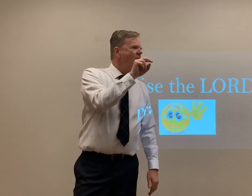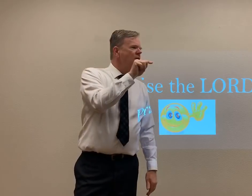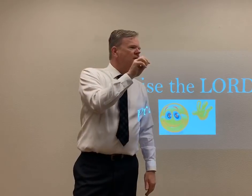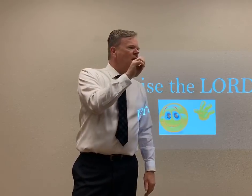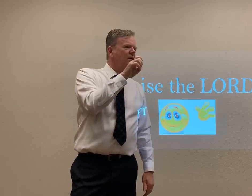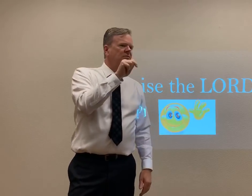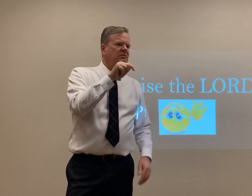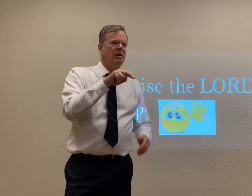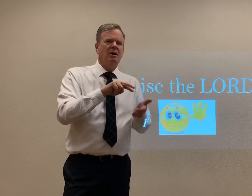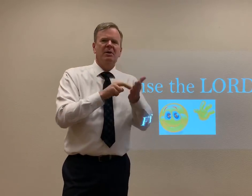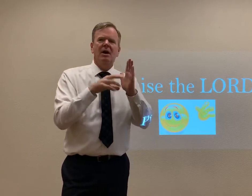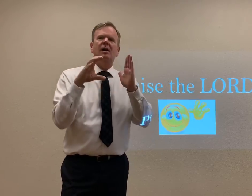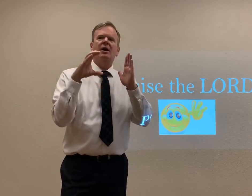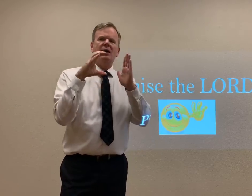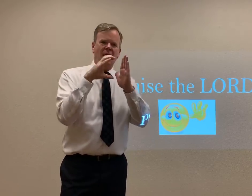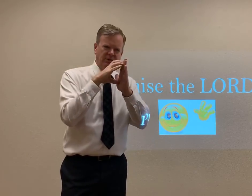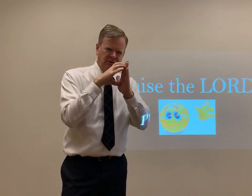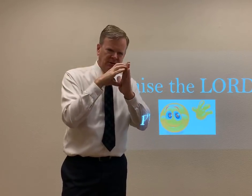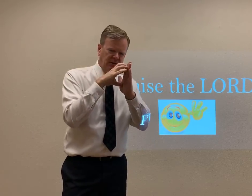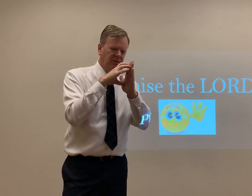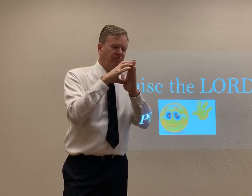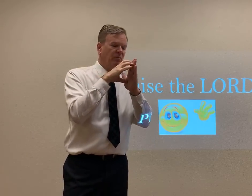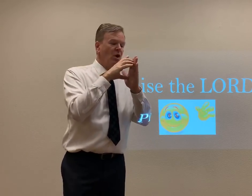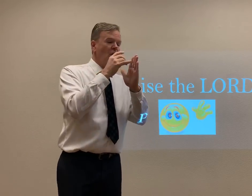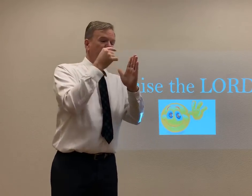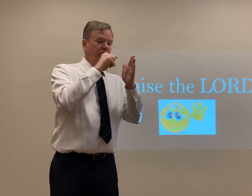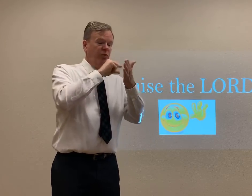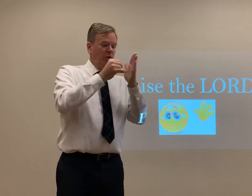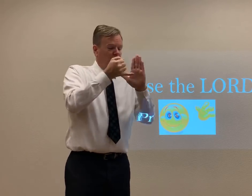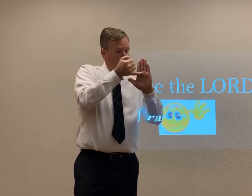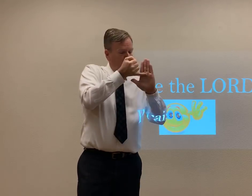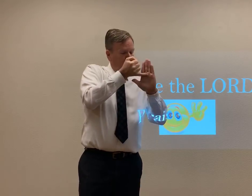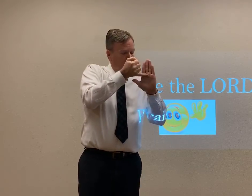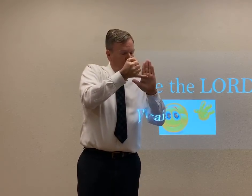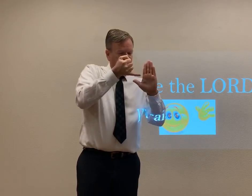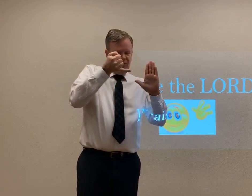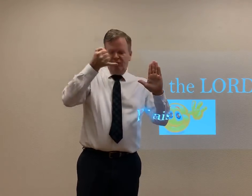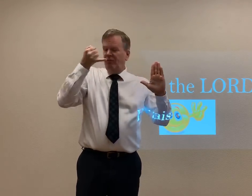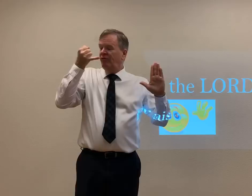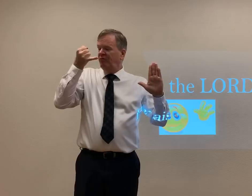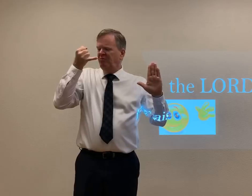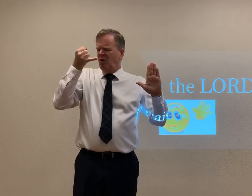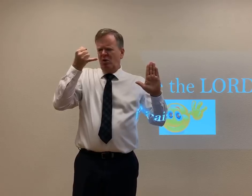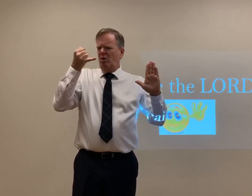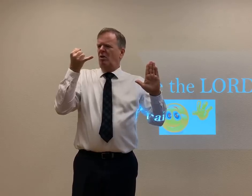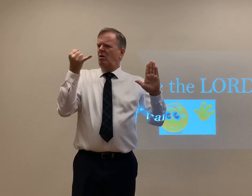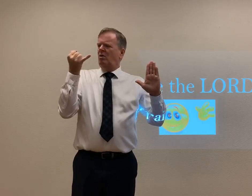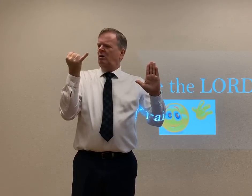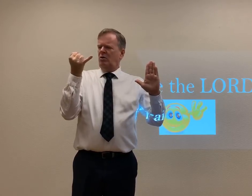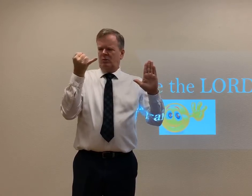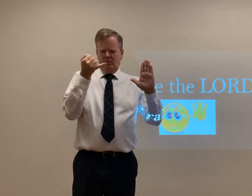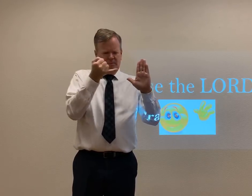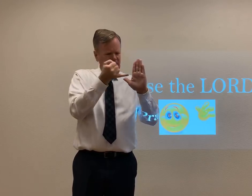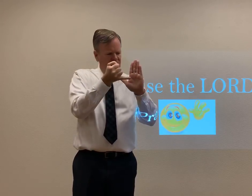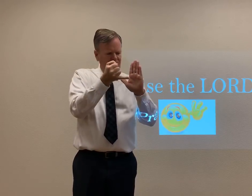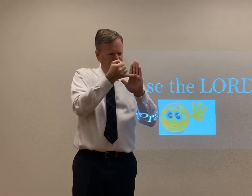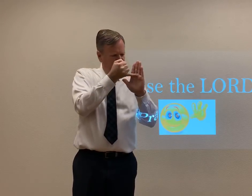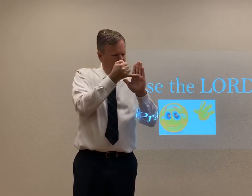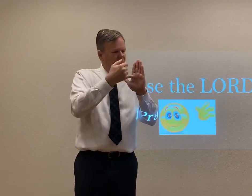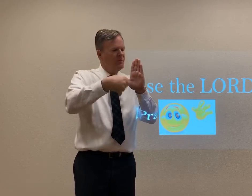in context. So, yes, exactly. I wanted to see it in context. But not, was going to just take one particular verse of scripture out.